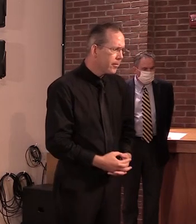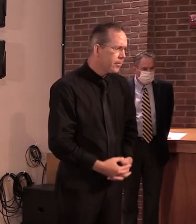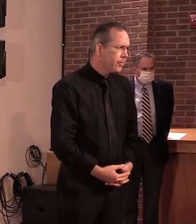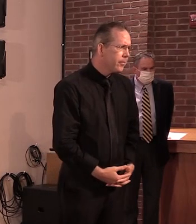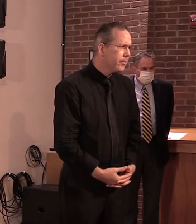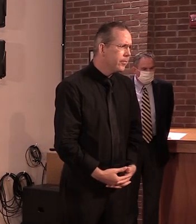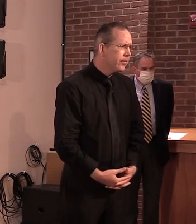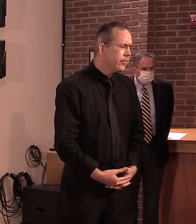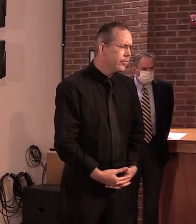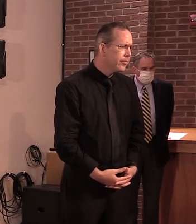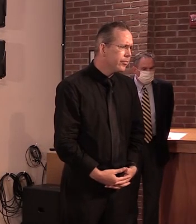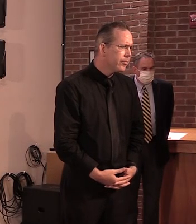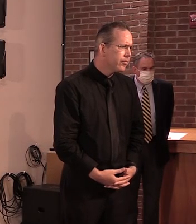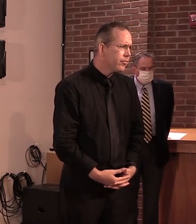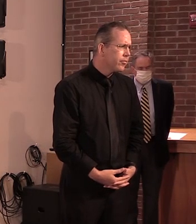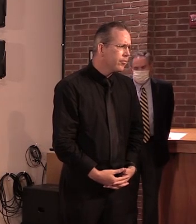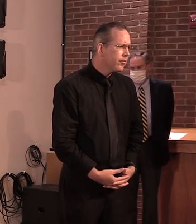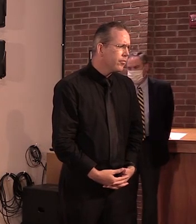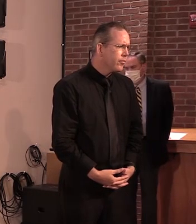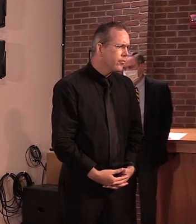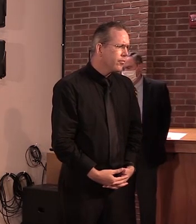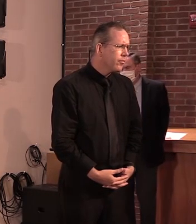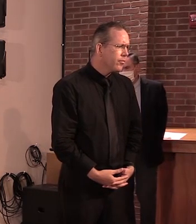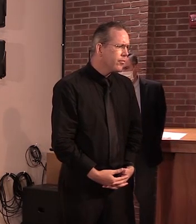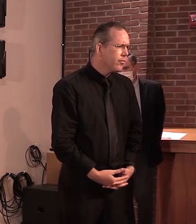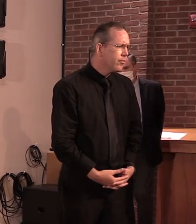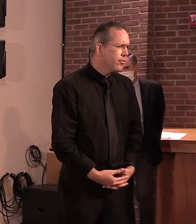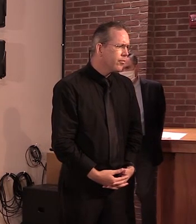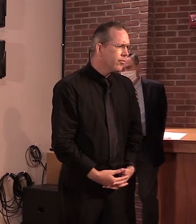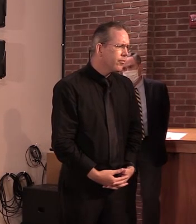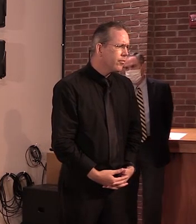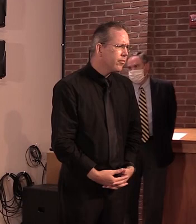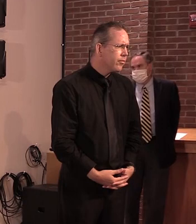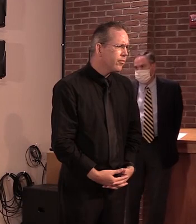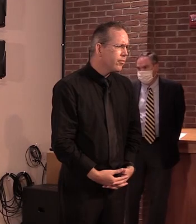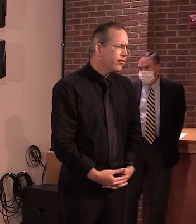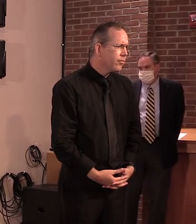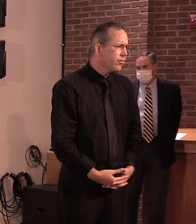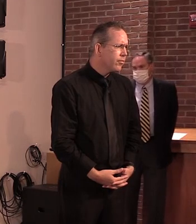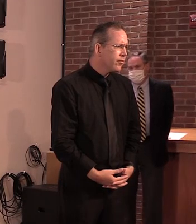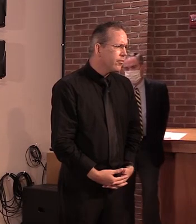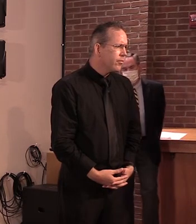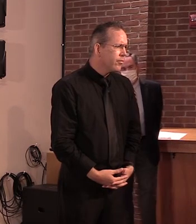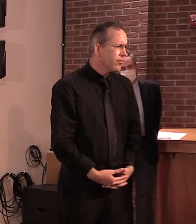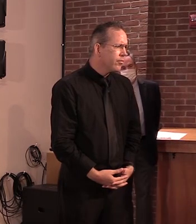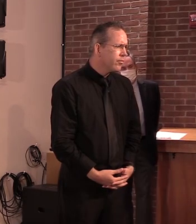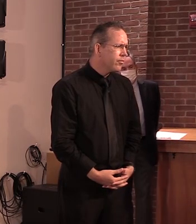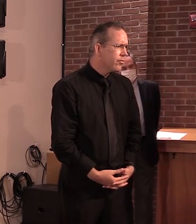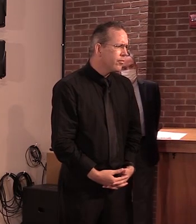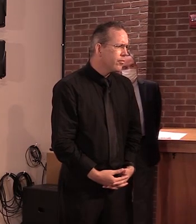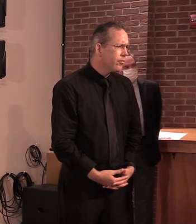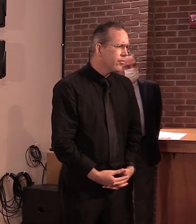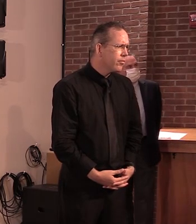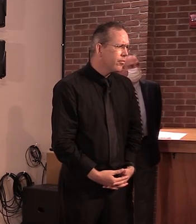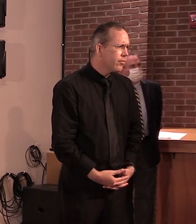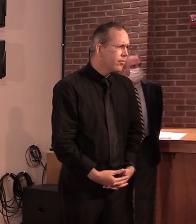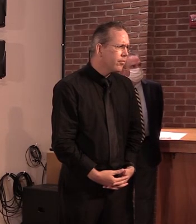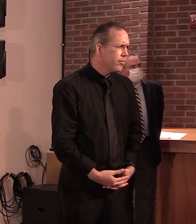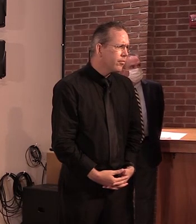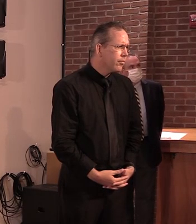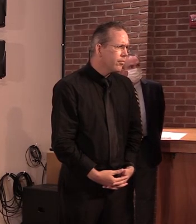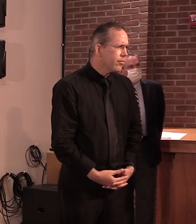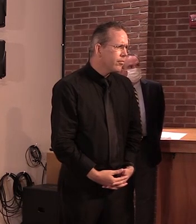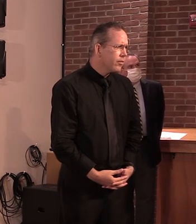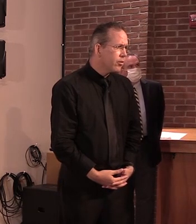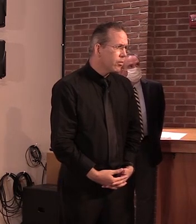tested COVID cases are in each of the neighboring states? And I would add, I think that should go for death too, when there's a death